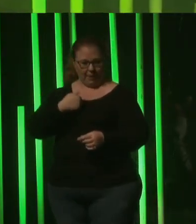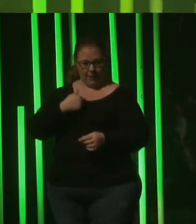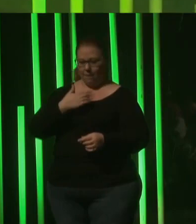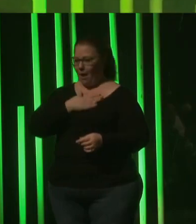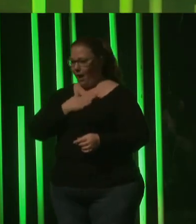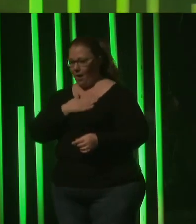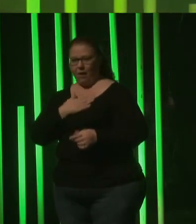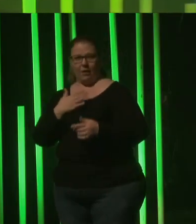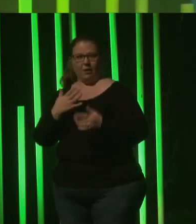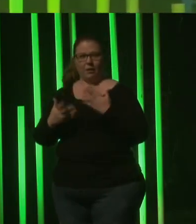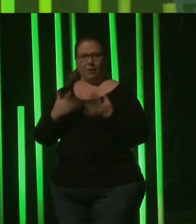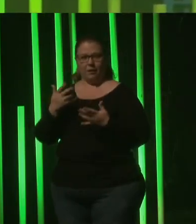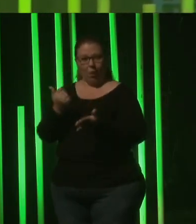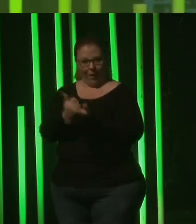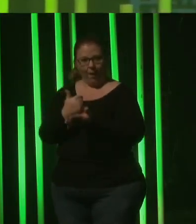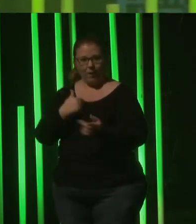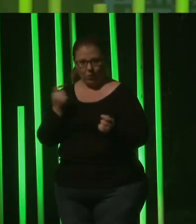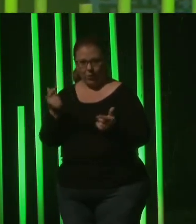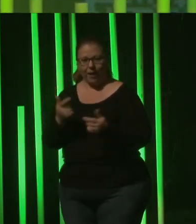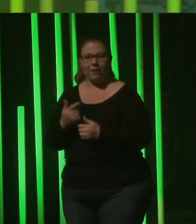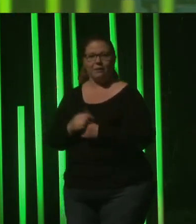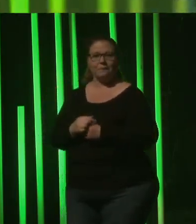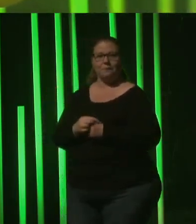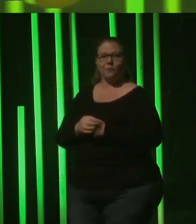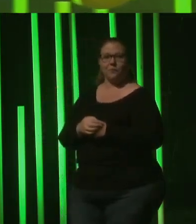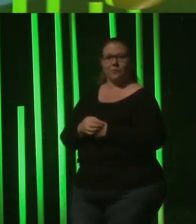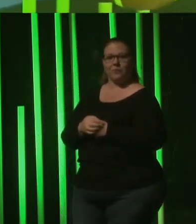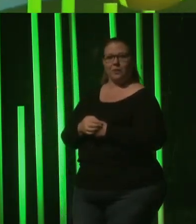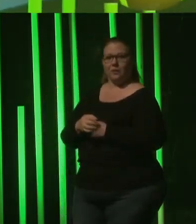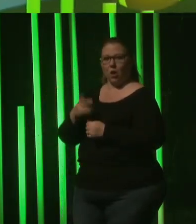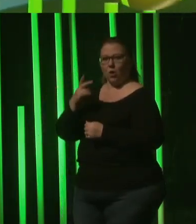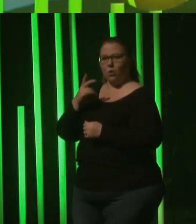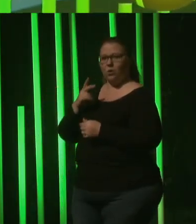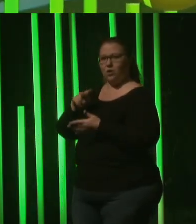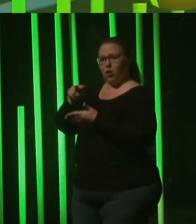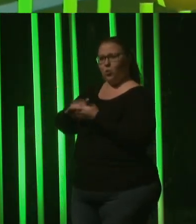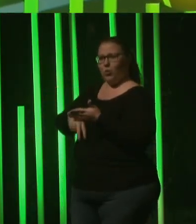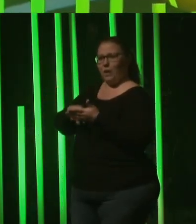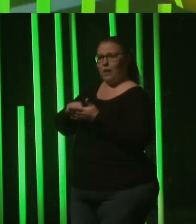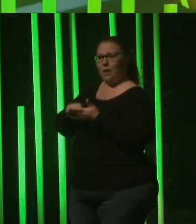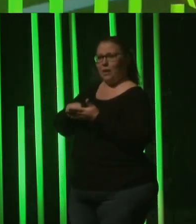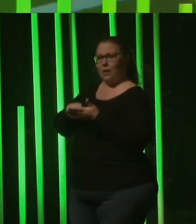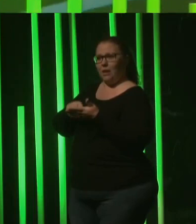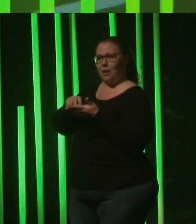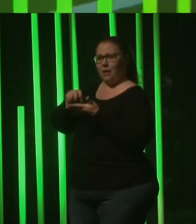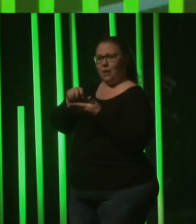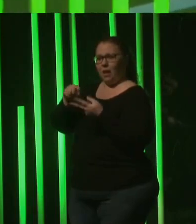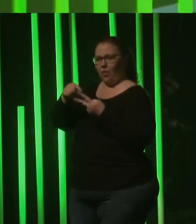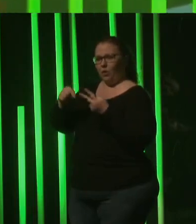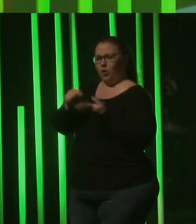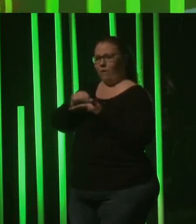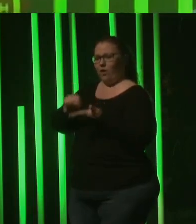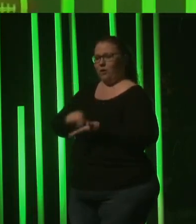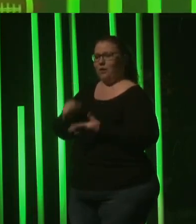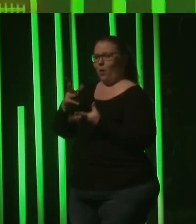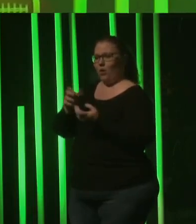Yes. Okay, come on. So here it goes. So check out these pronouns. I'm going to read these two verses And I want you to count real loud when I come across one, or every